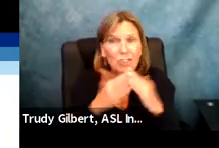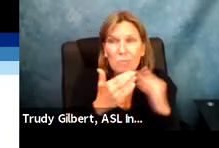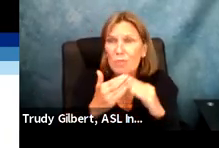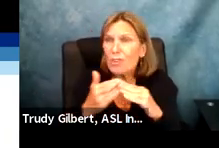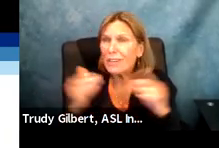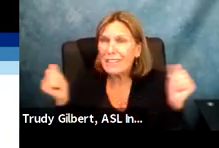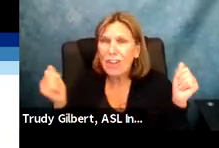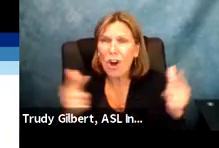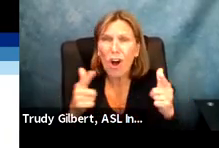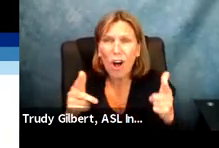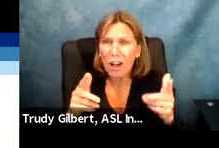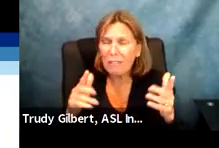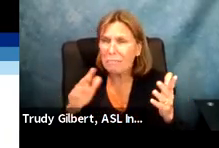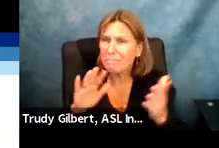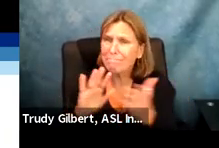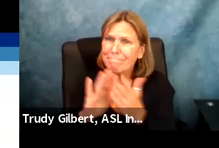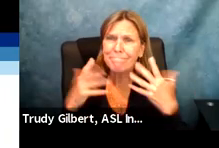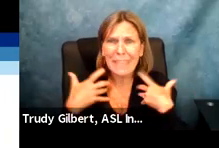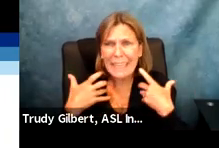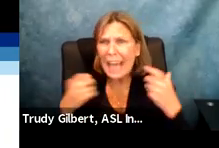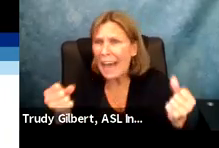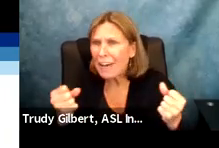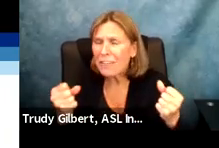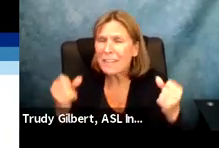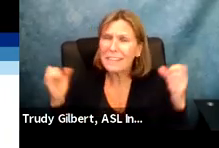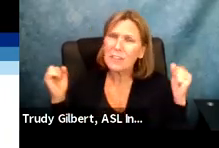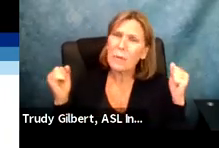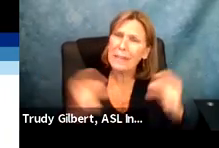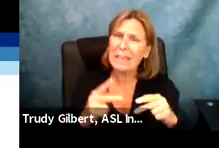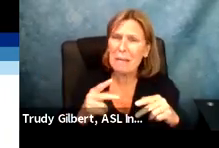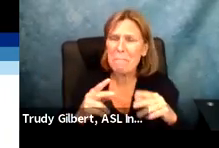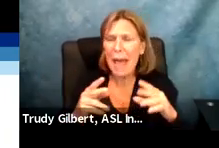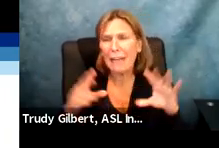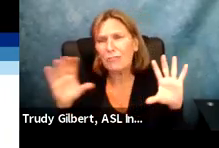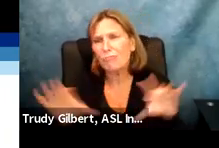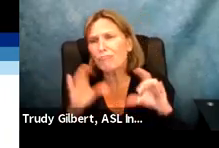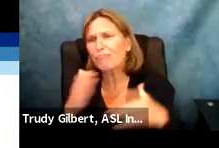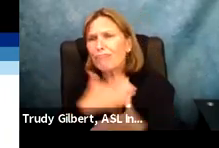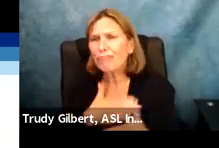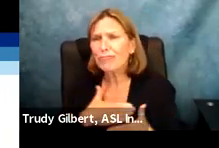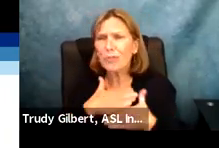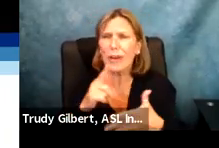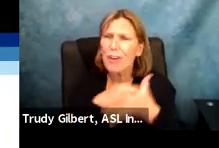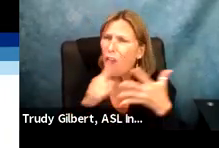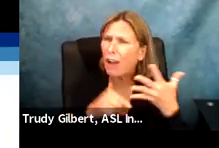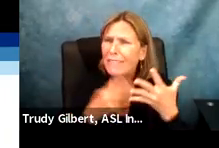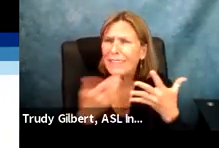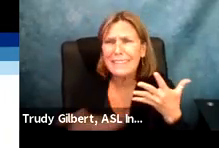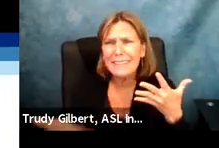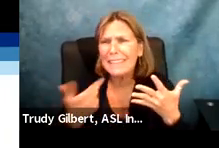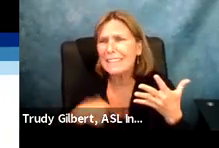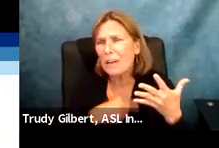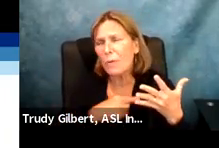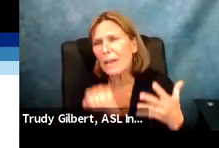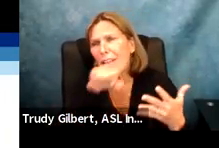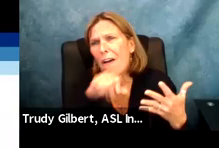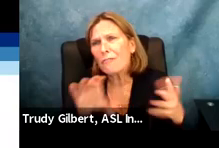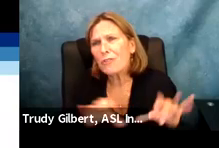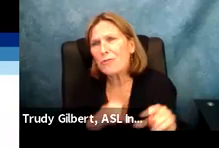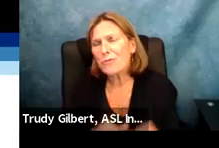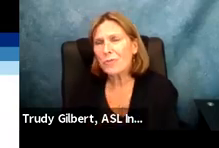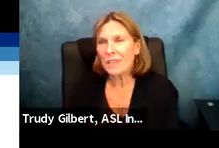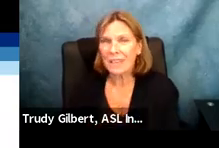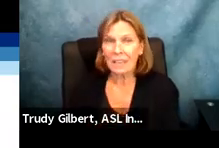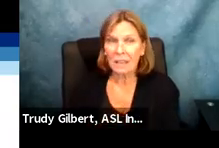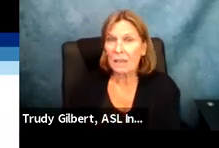getting back to doing all the stuff that we love doing. So thank you so much for listening, and please feel free to